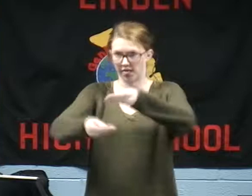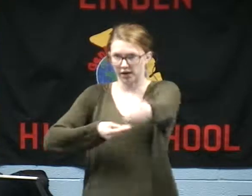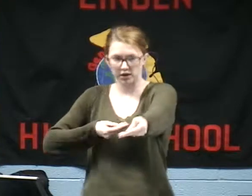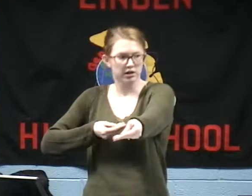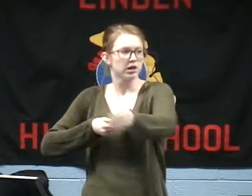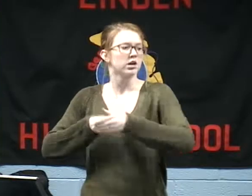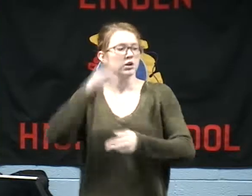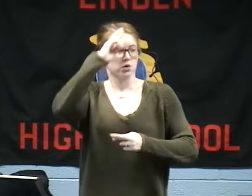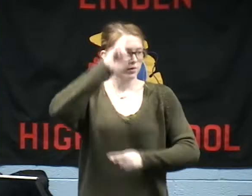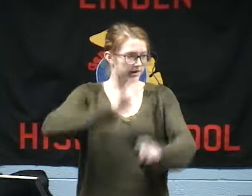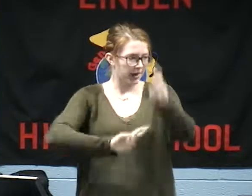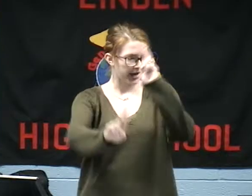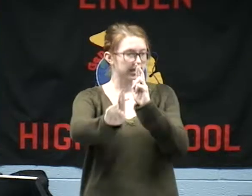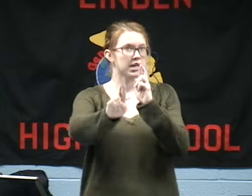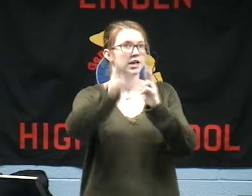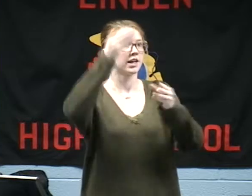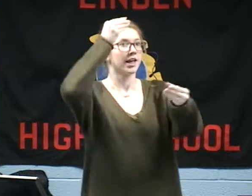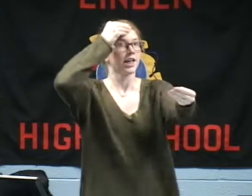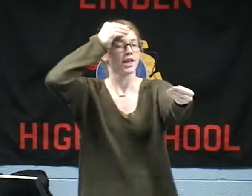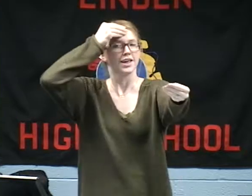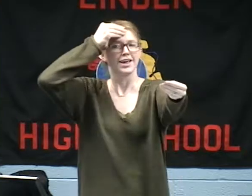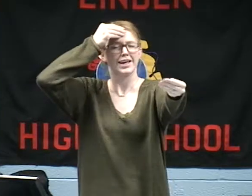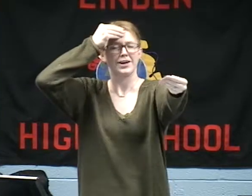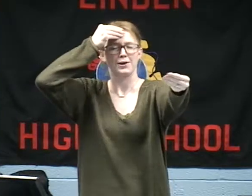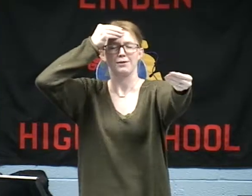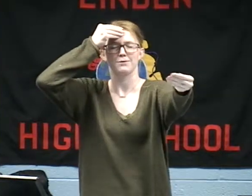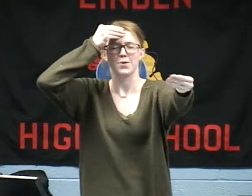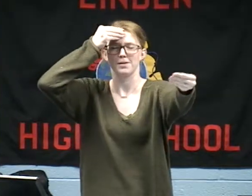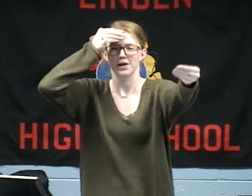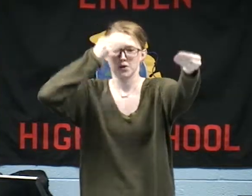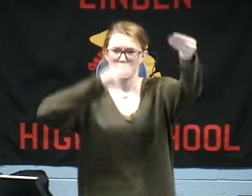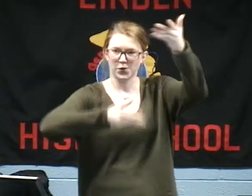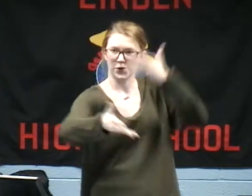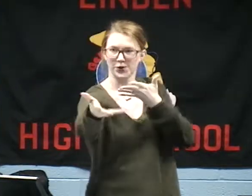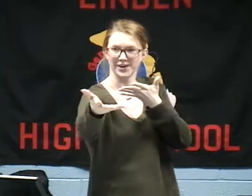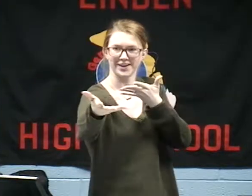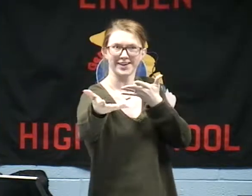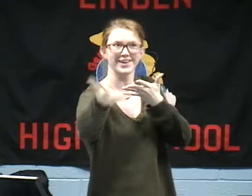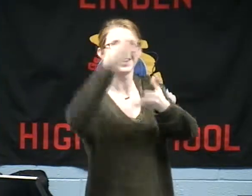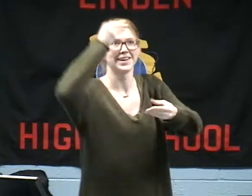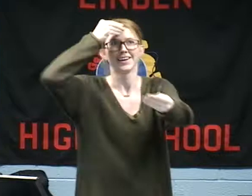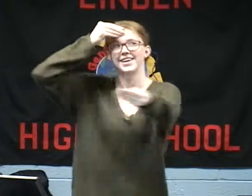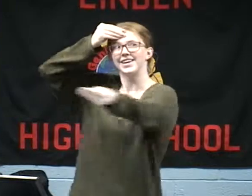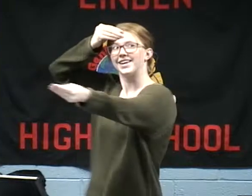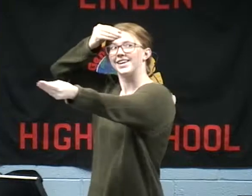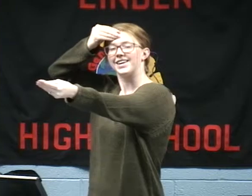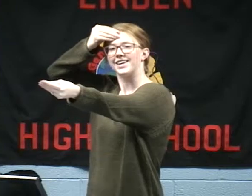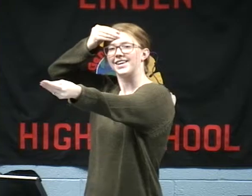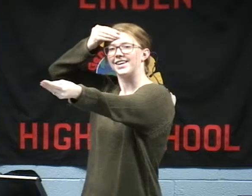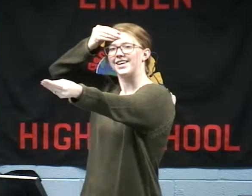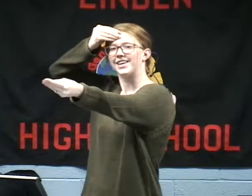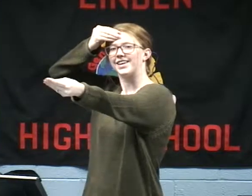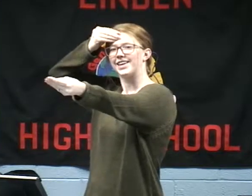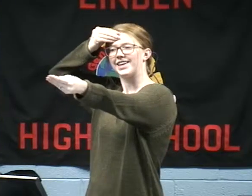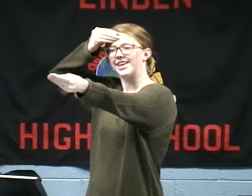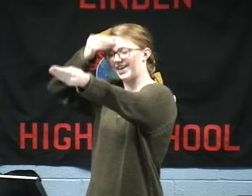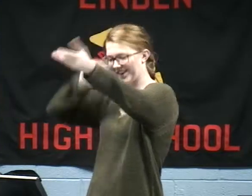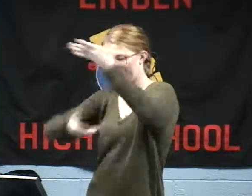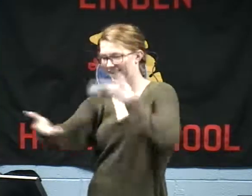other. Respect. Inform. Wait. This is too much to